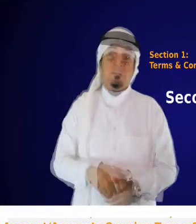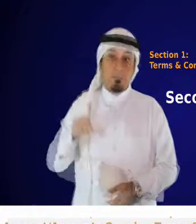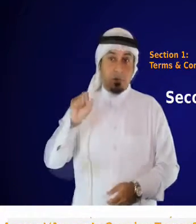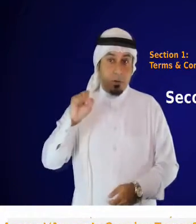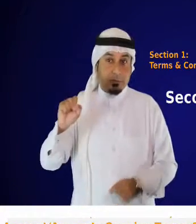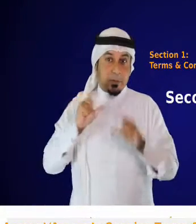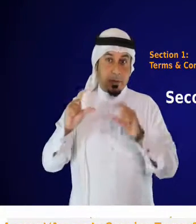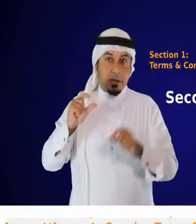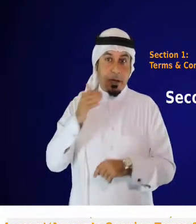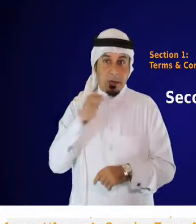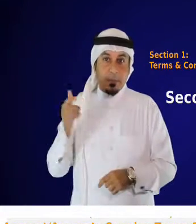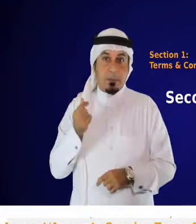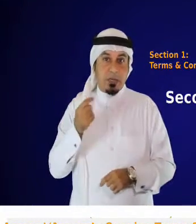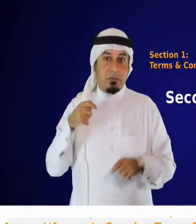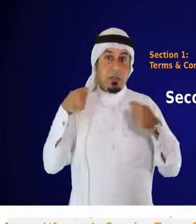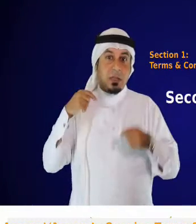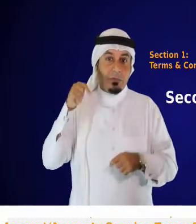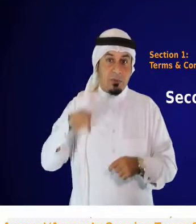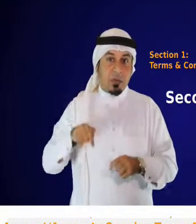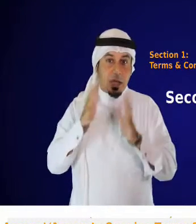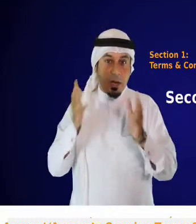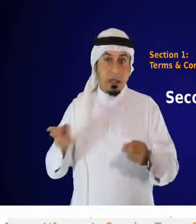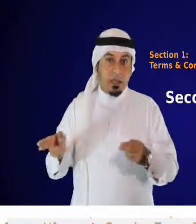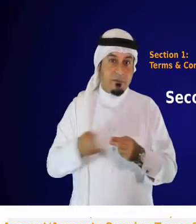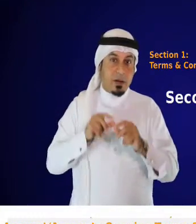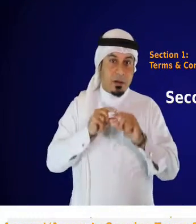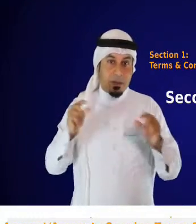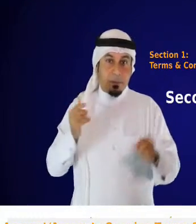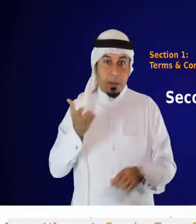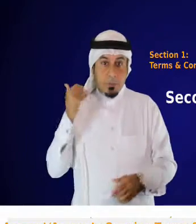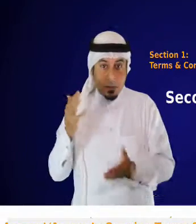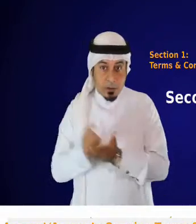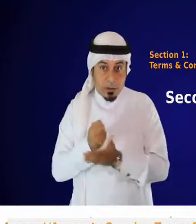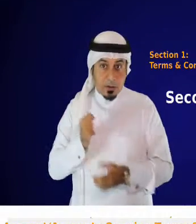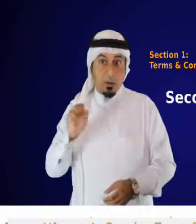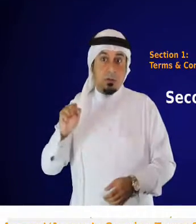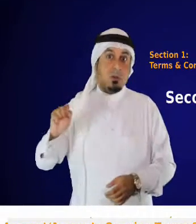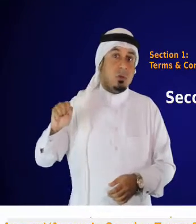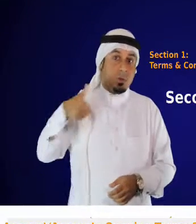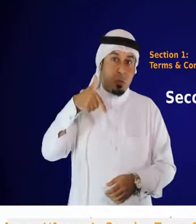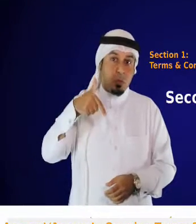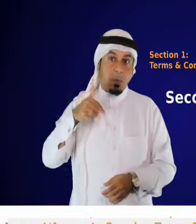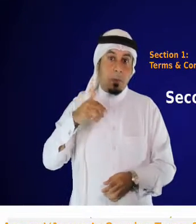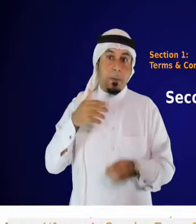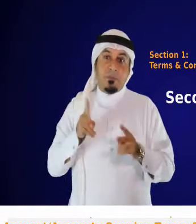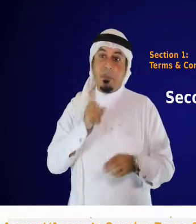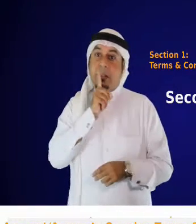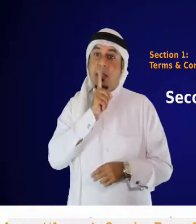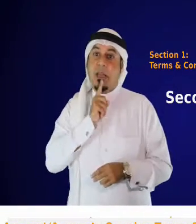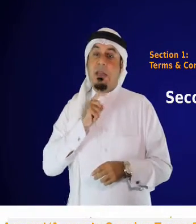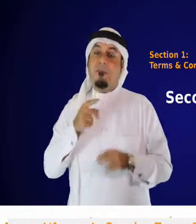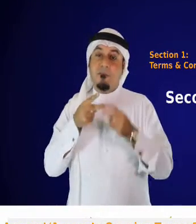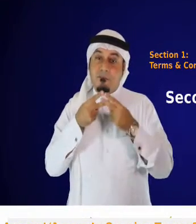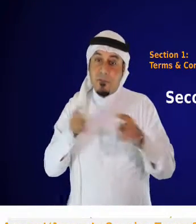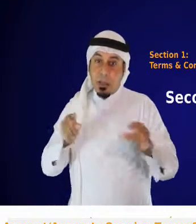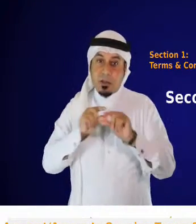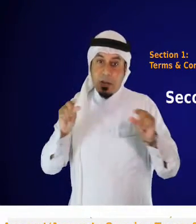2. The bank shall charge admin fees in the event that the account was closed before the elapse of 6 months of the date of opening the